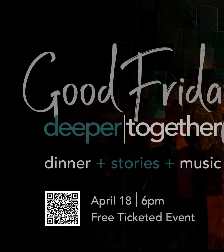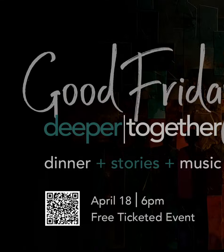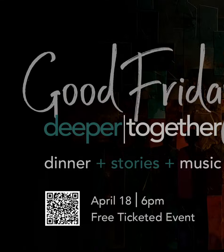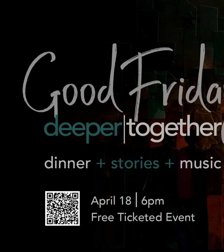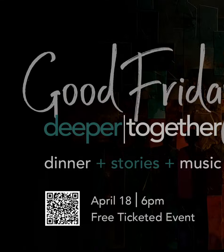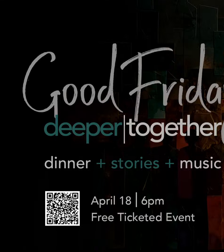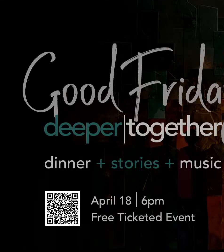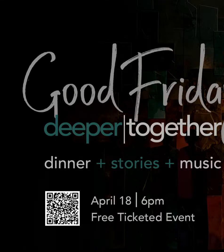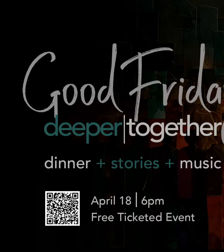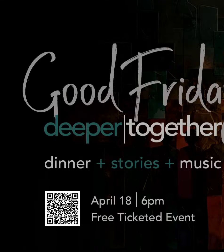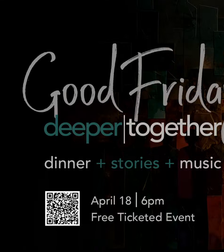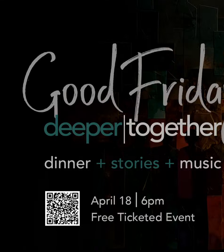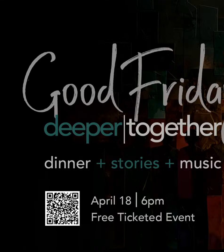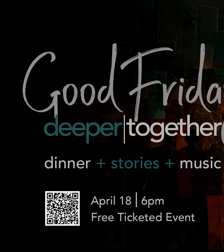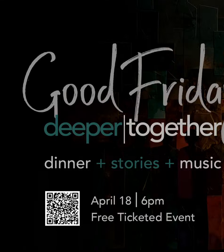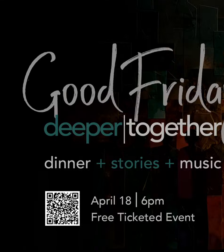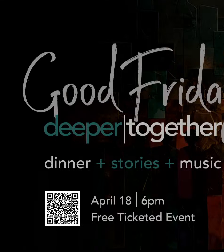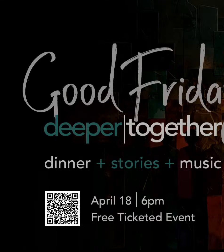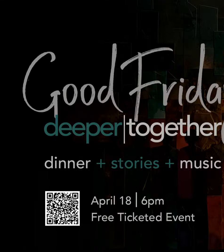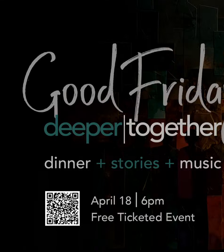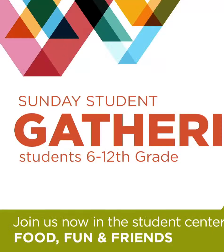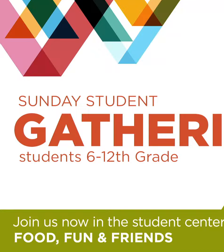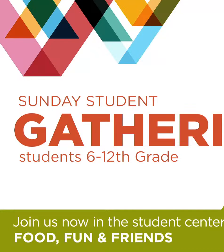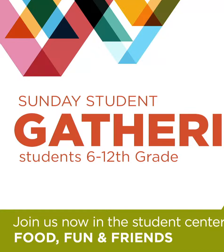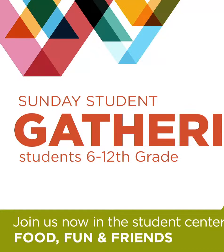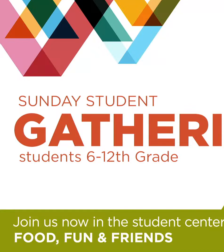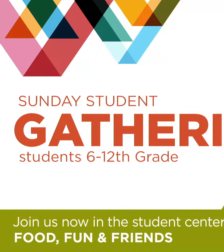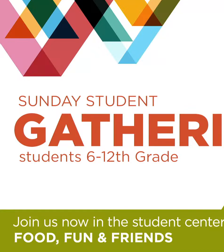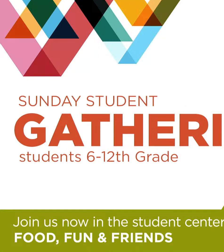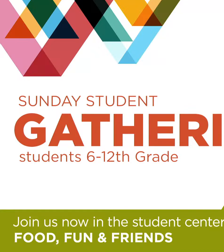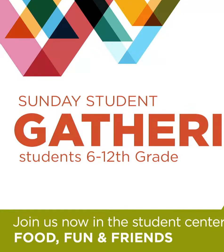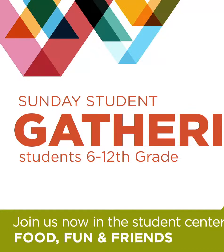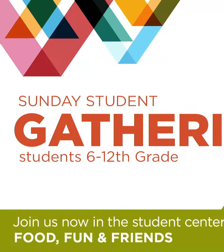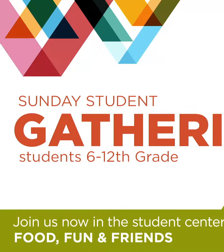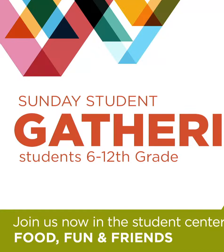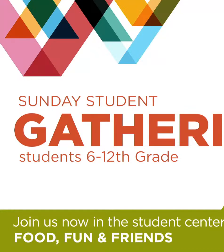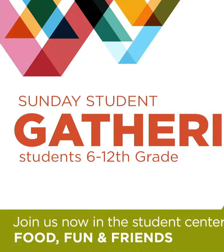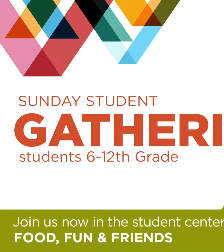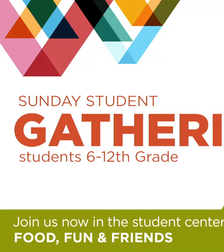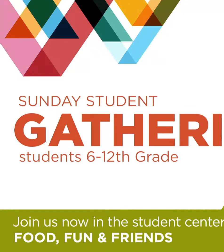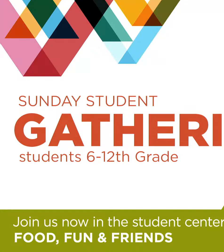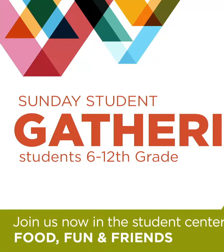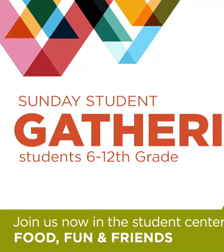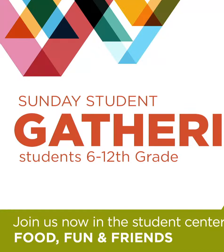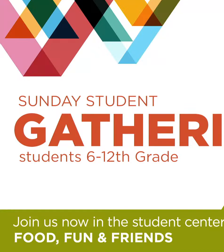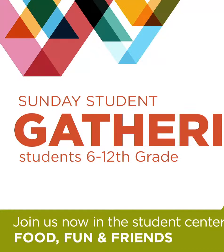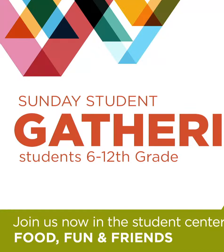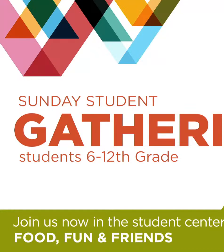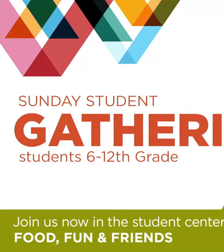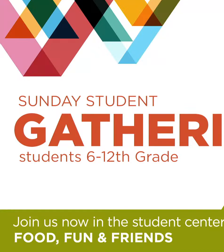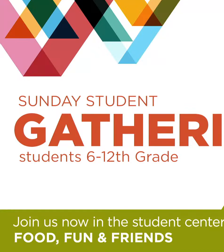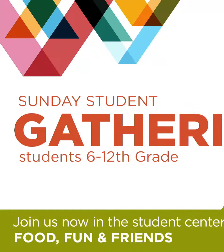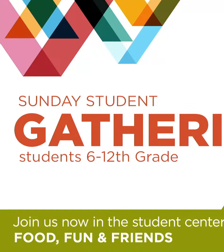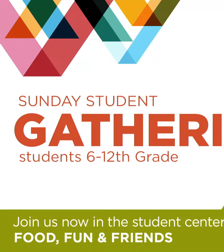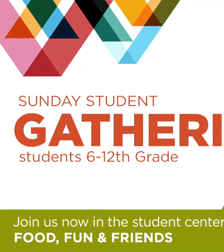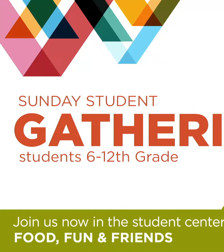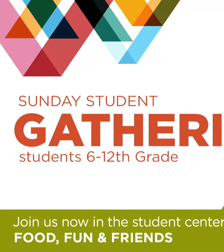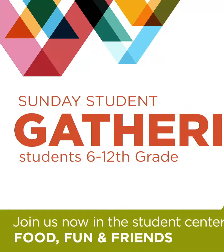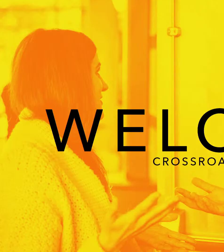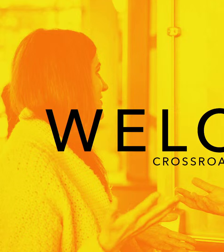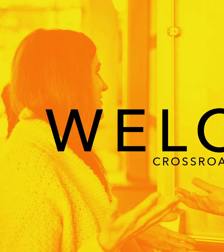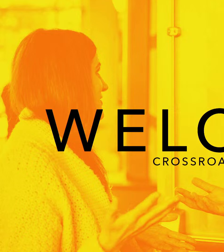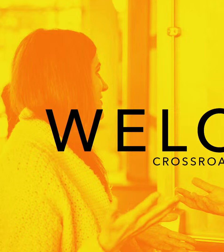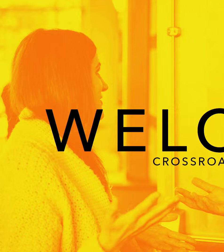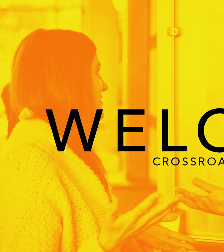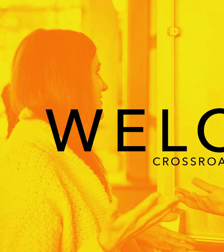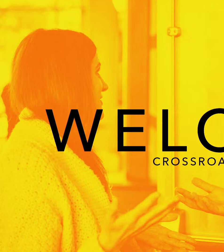crazy over you. Crazy, I'm going crazy. Crazy over you. Crazy,